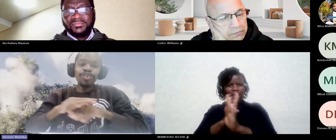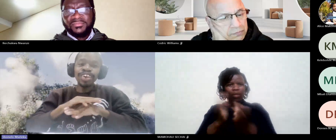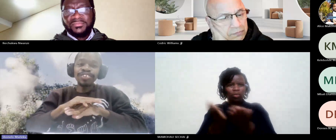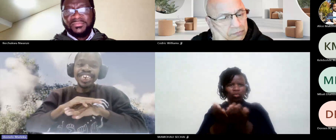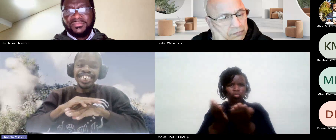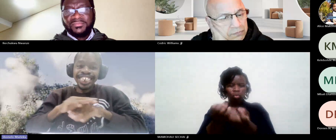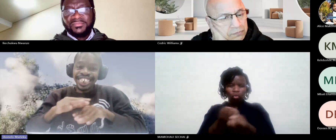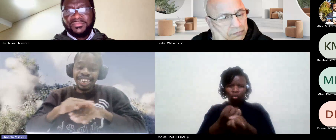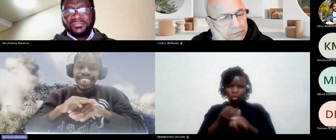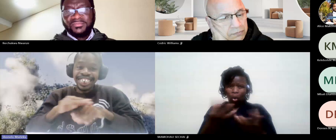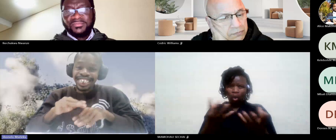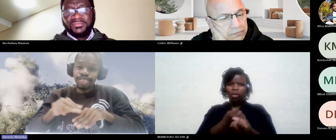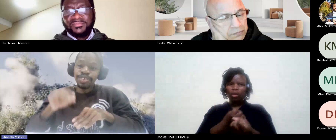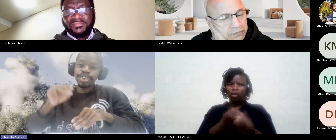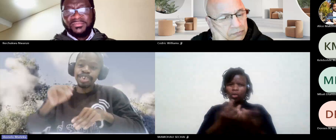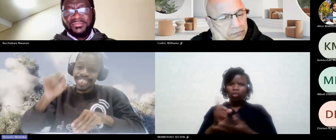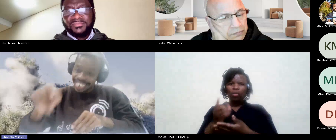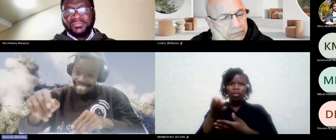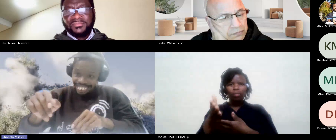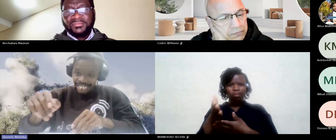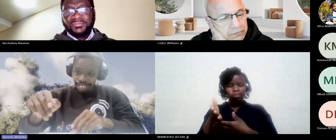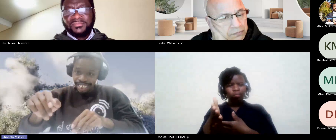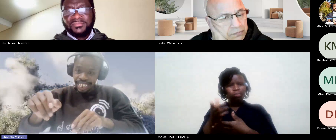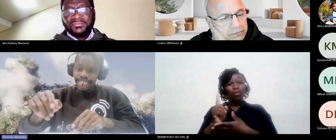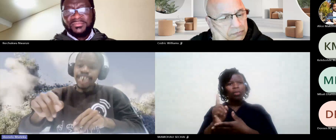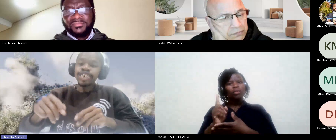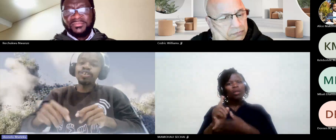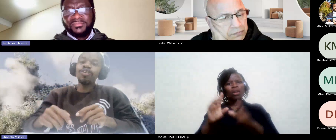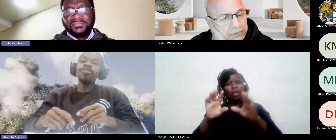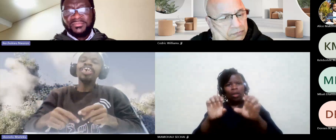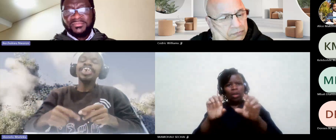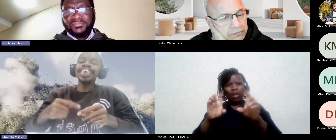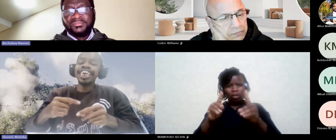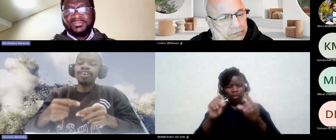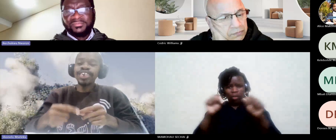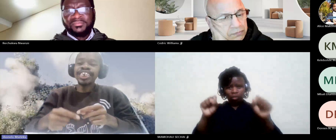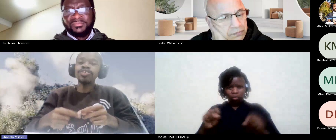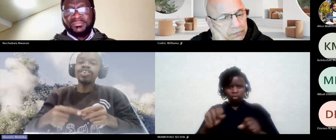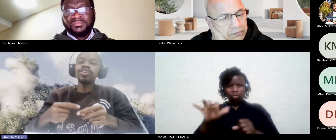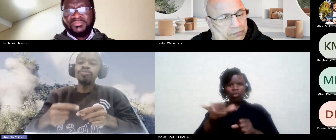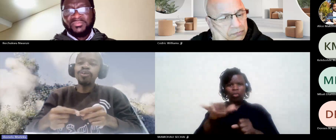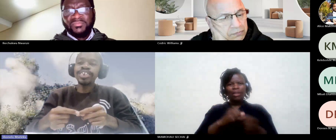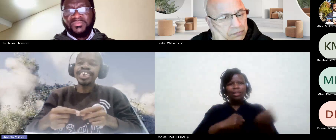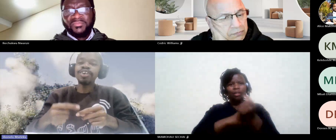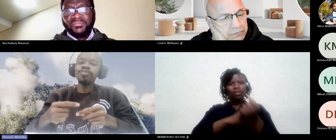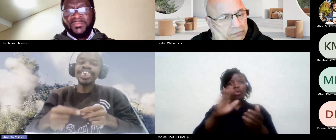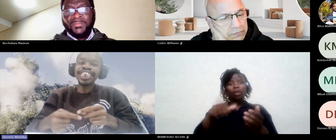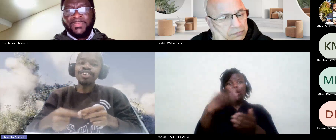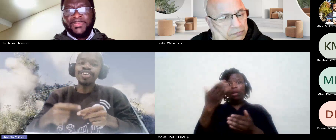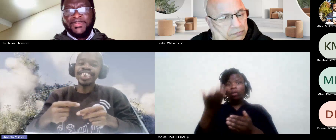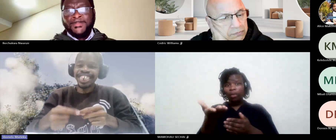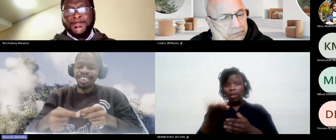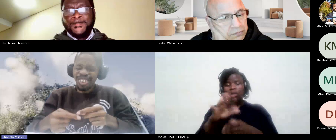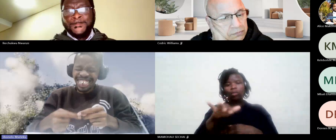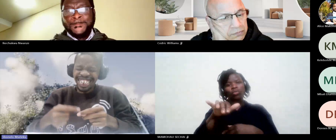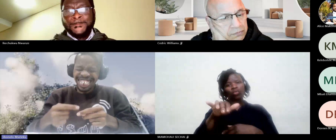instance full of education system that supports learners out there. So it's another question that we need to impose that while